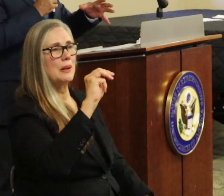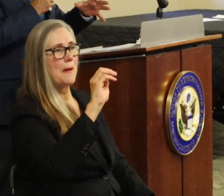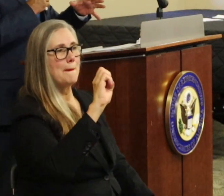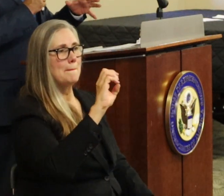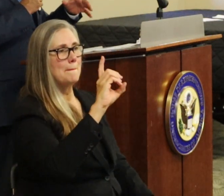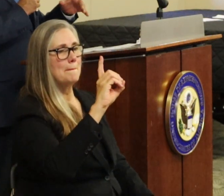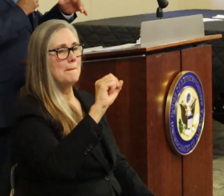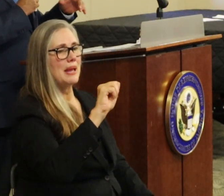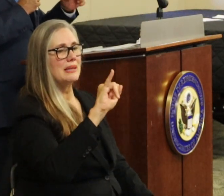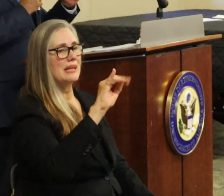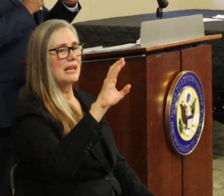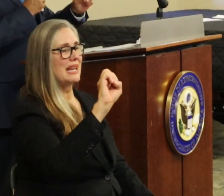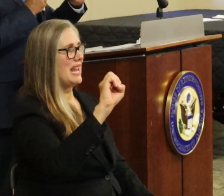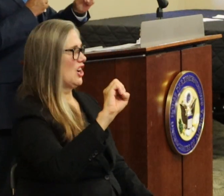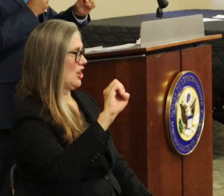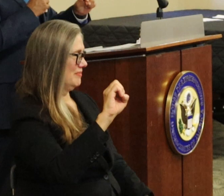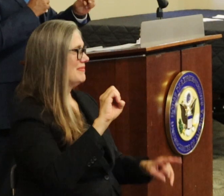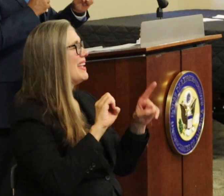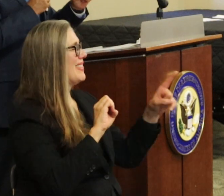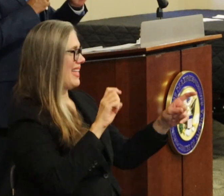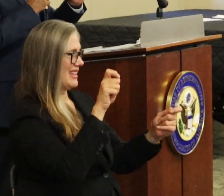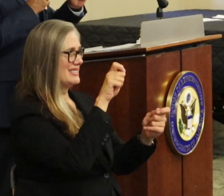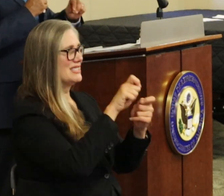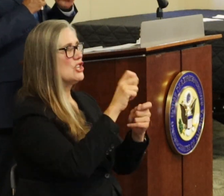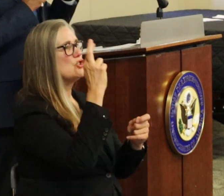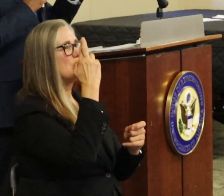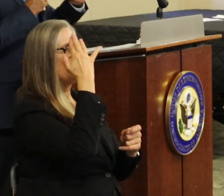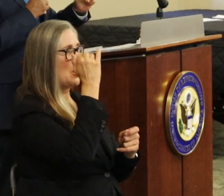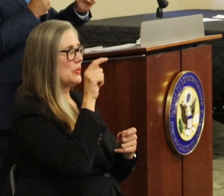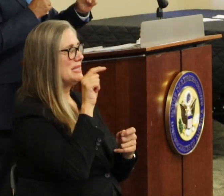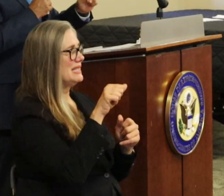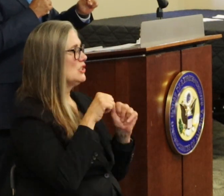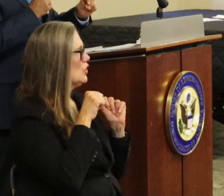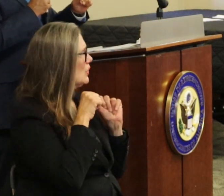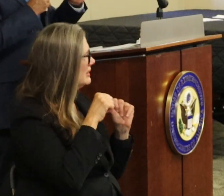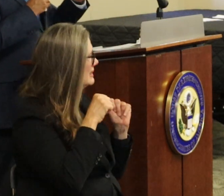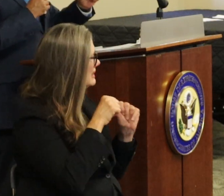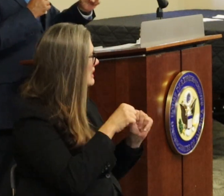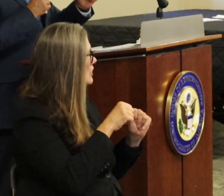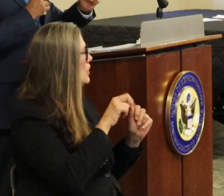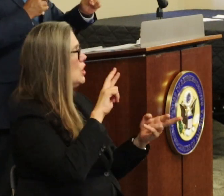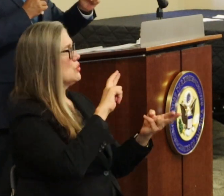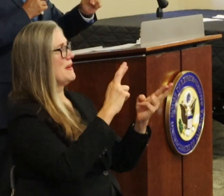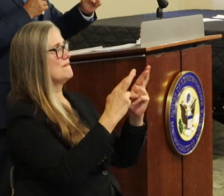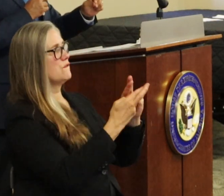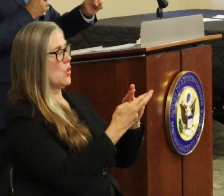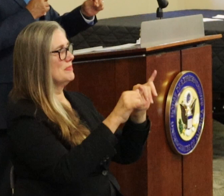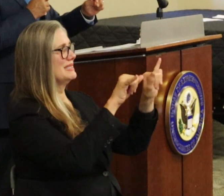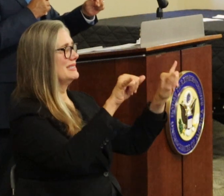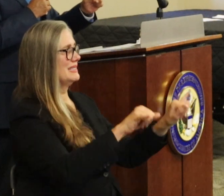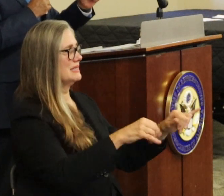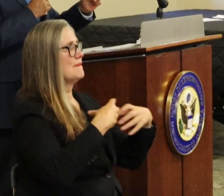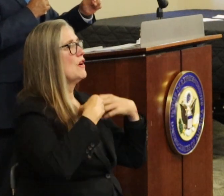identifying an exact reason why we need to continue to reform our healthcare